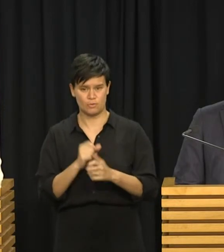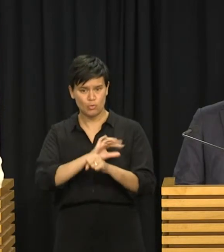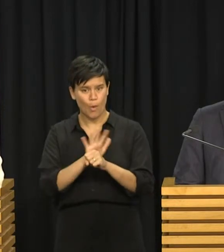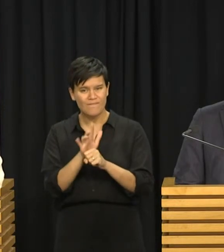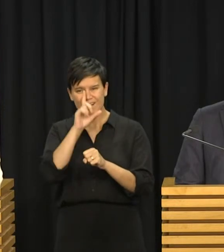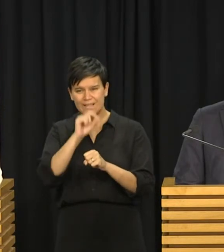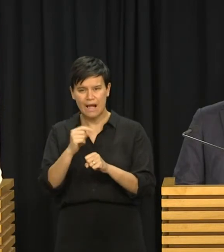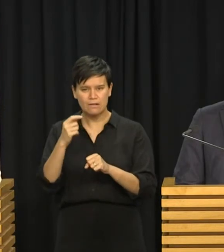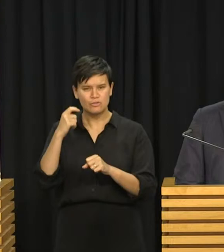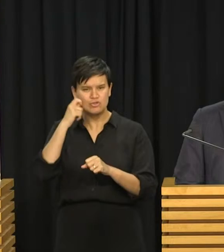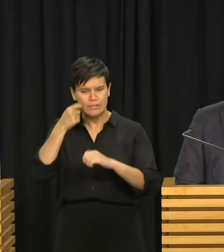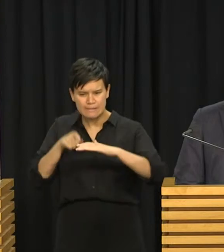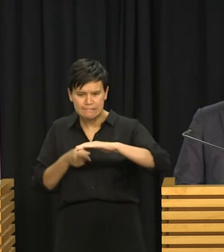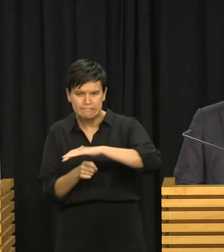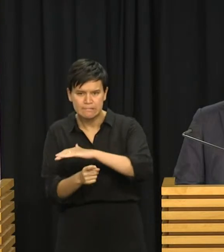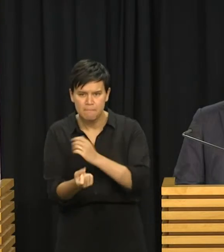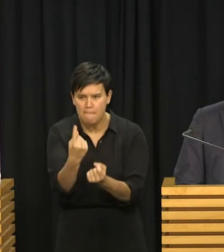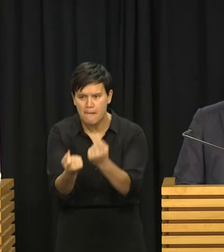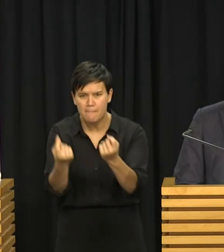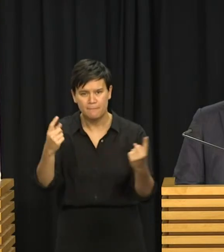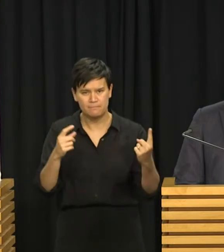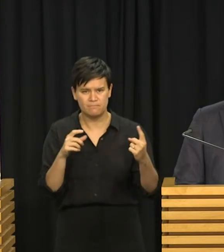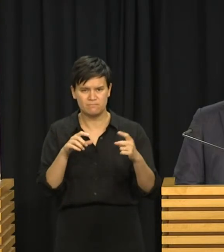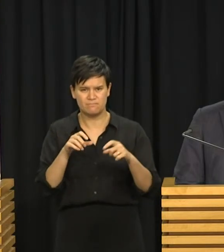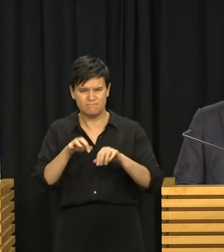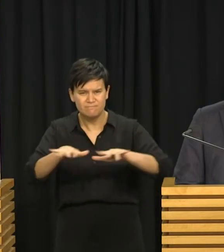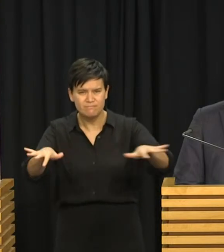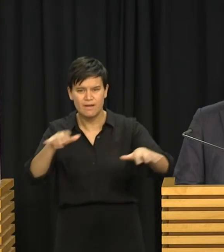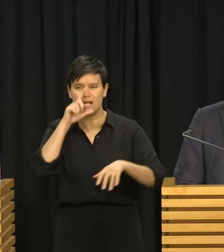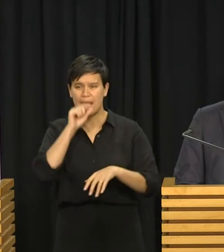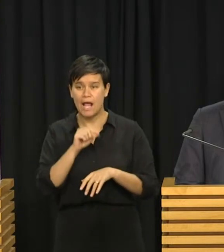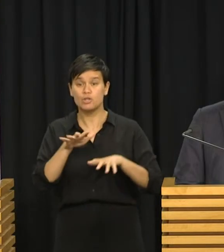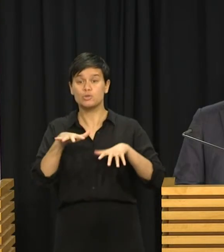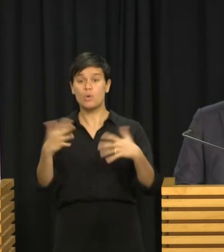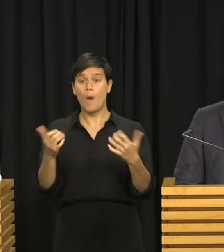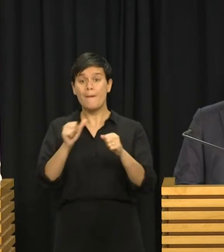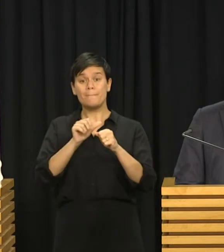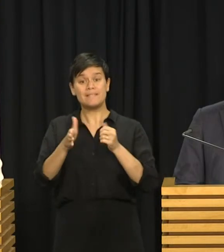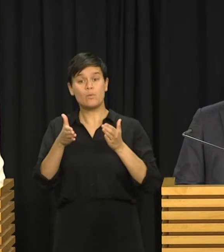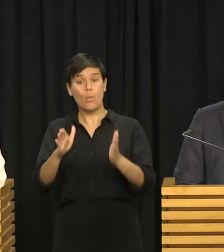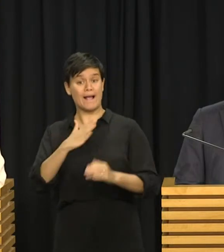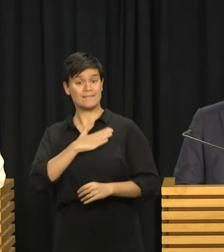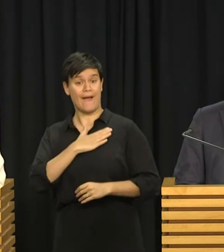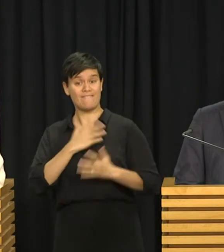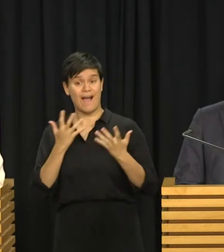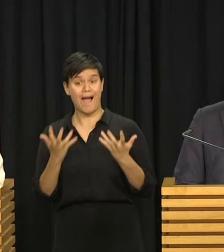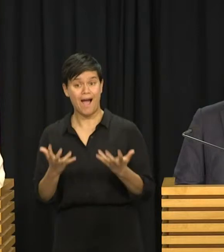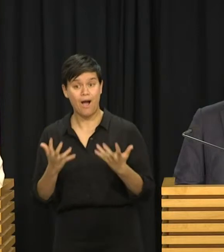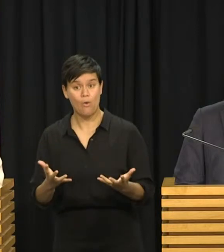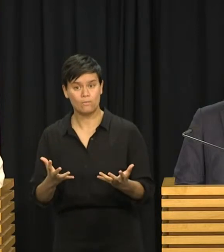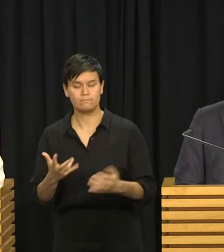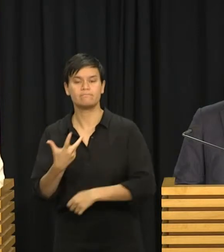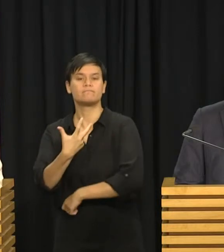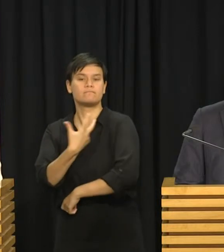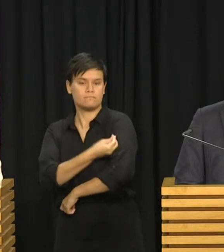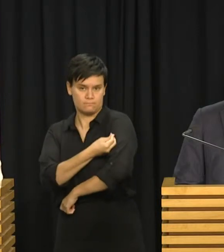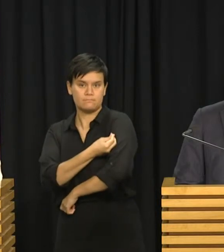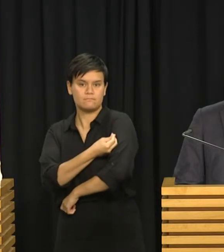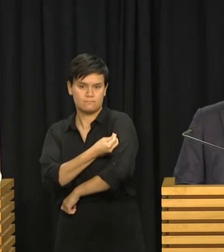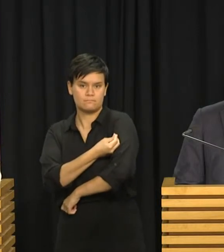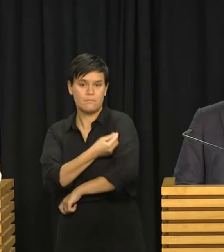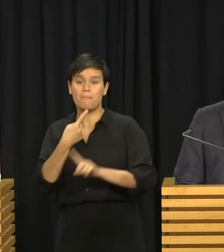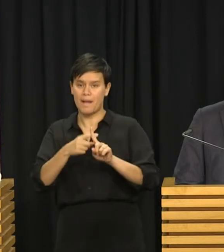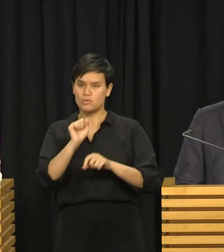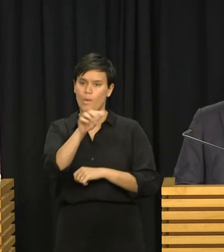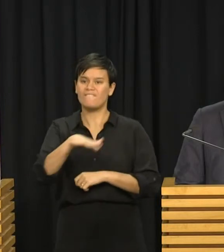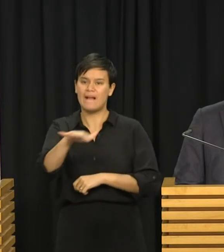protection. That's why the safest option to protect you and your whānau is to be vaccinated. We know we need to do all we can